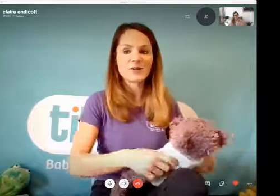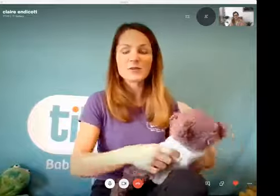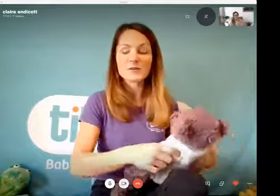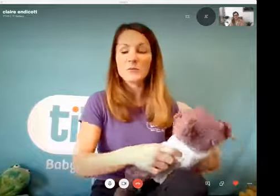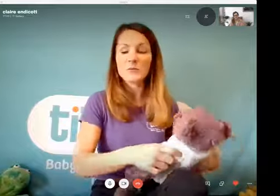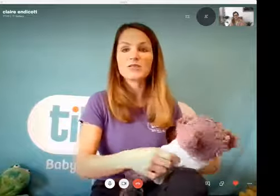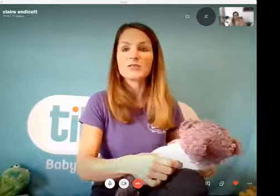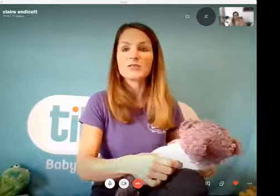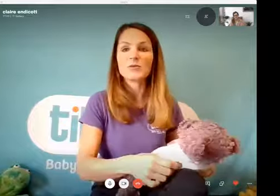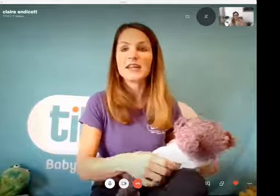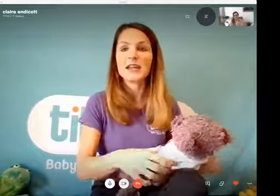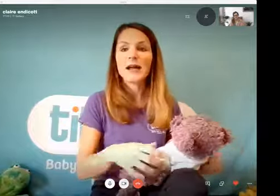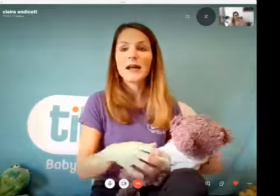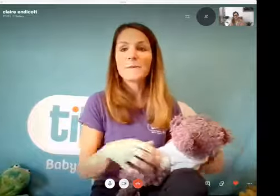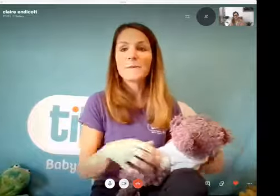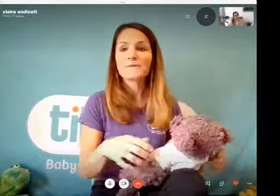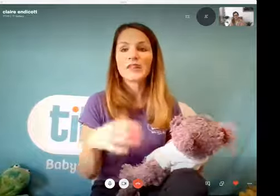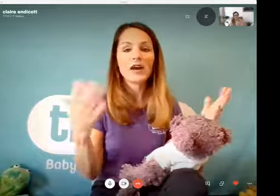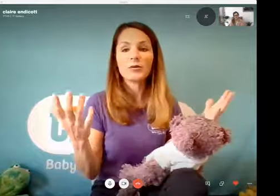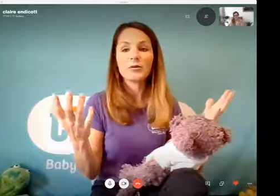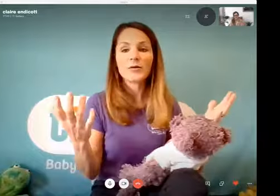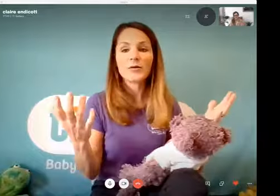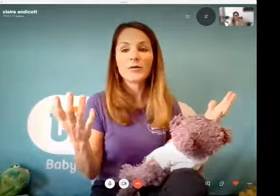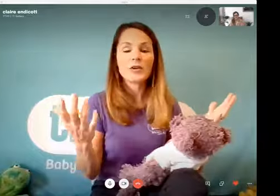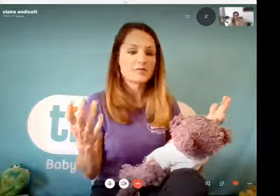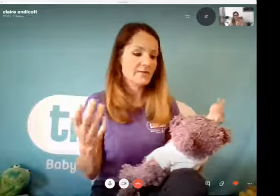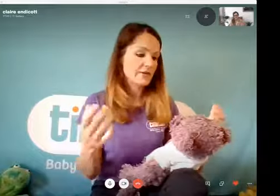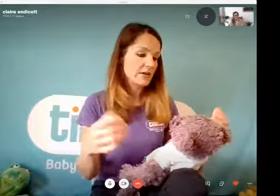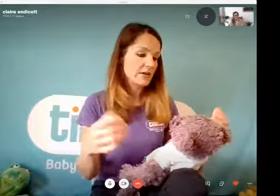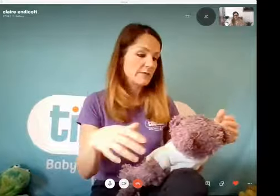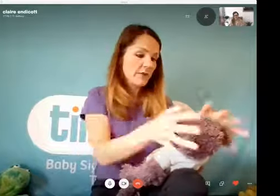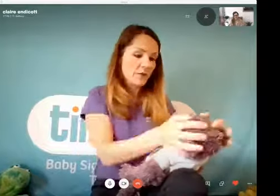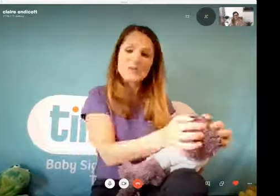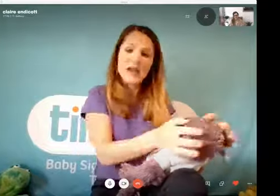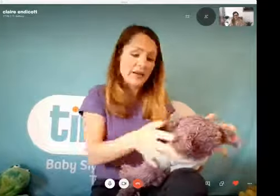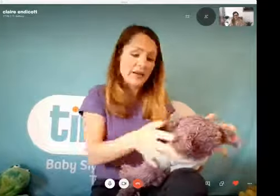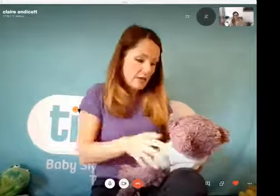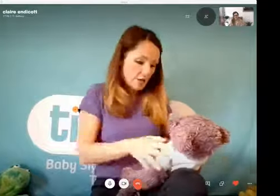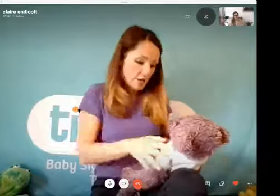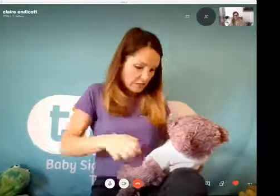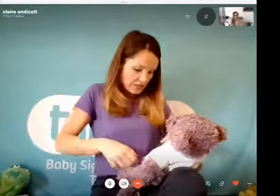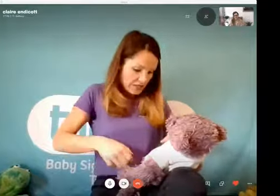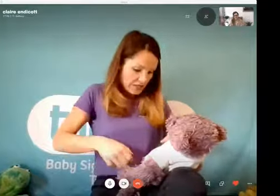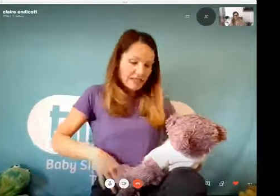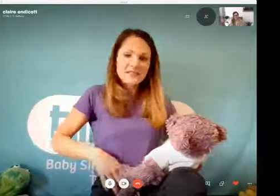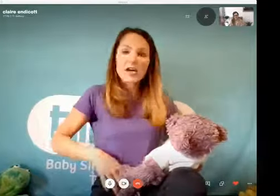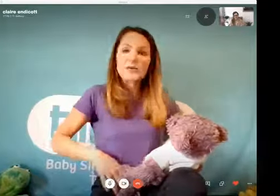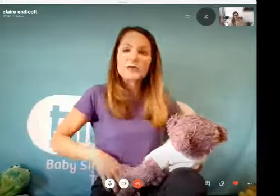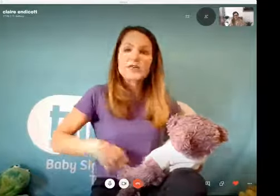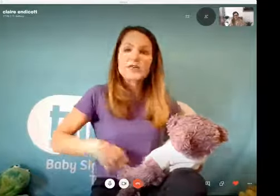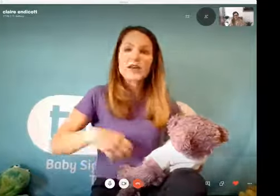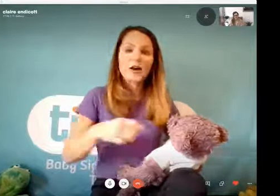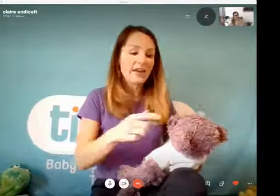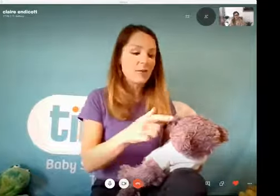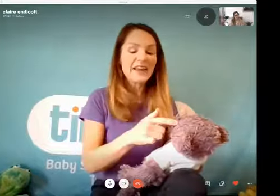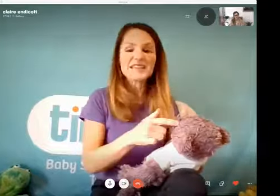songs we sing are all well-known nursery rhymes. So I thought we'd do head, shoulders, knees and toes. Okay, when we get to the eyes and the